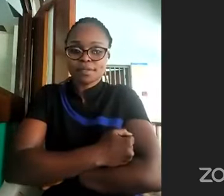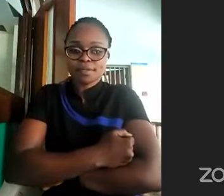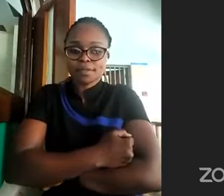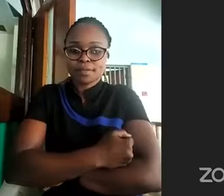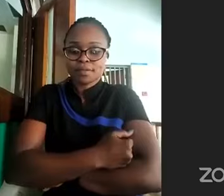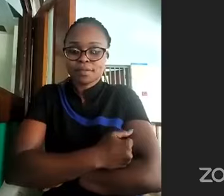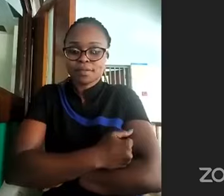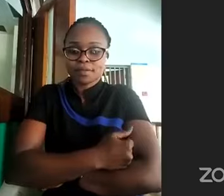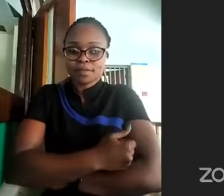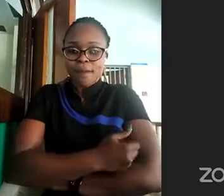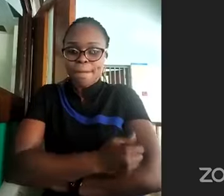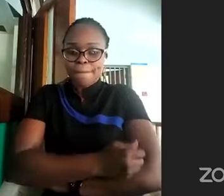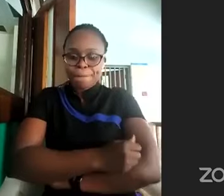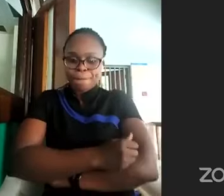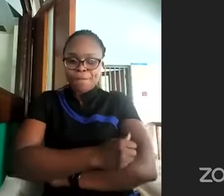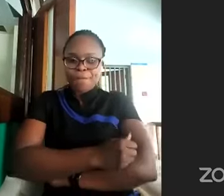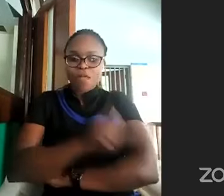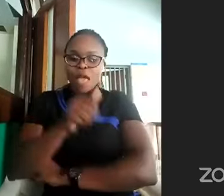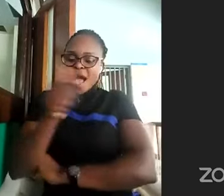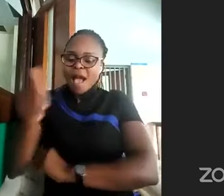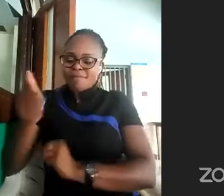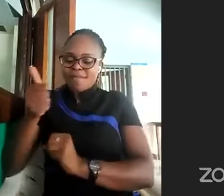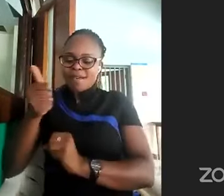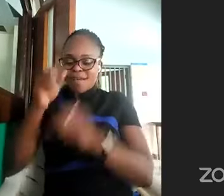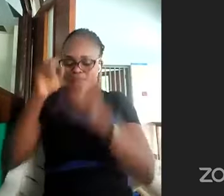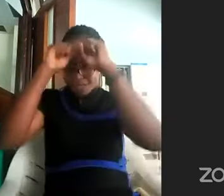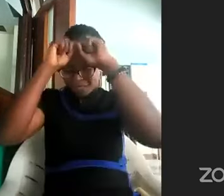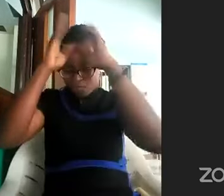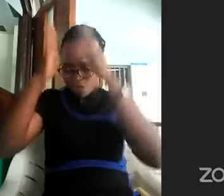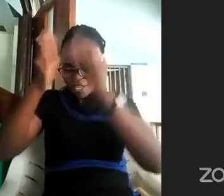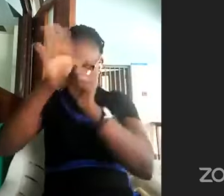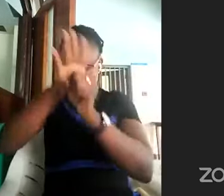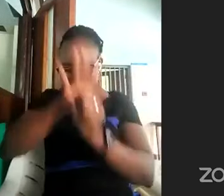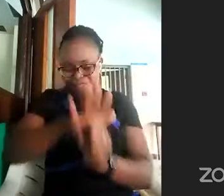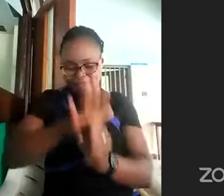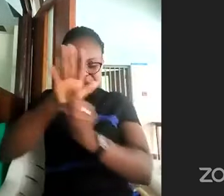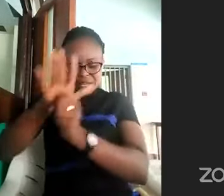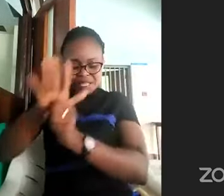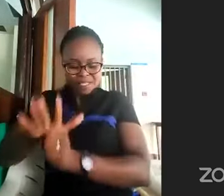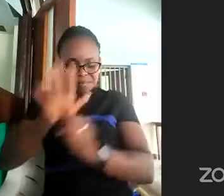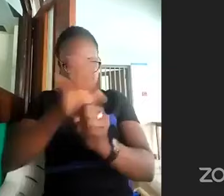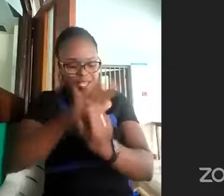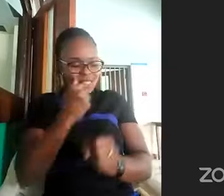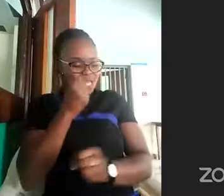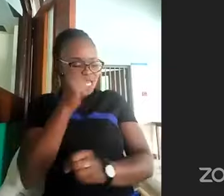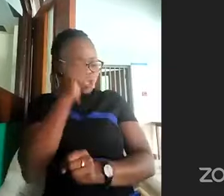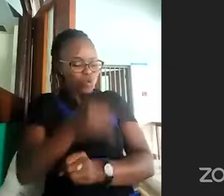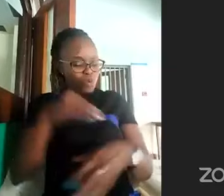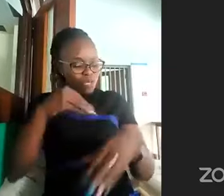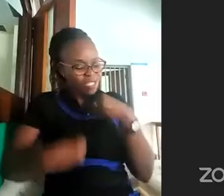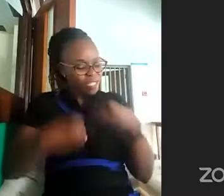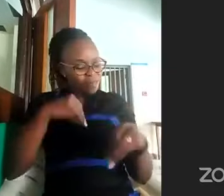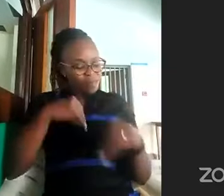other student can discriminate that girl that you are disabled. They don't want to help her to do